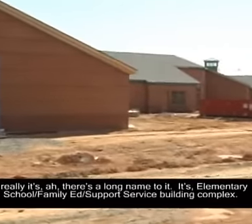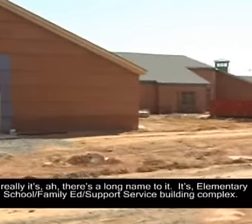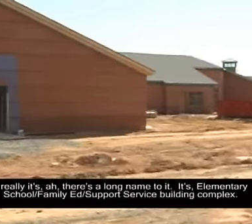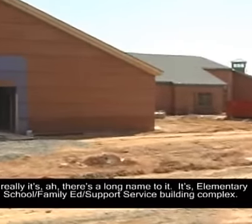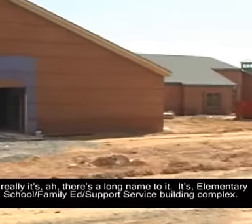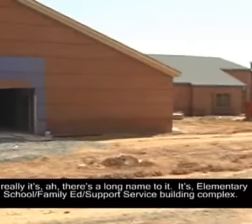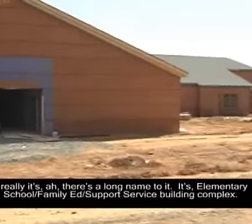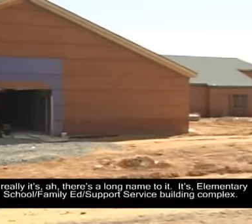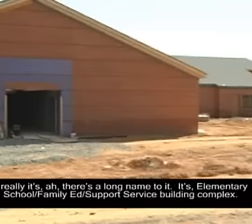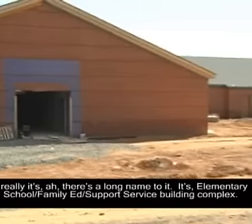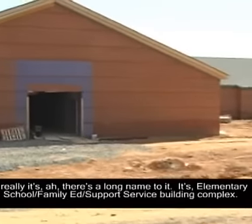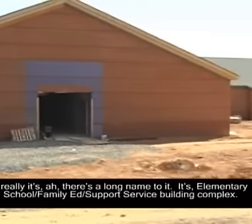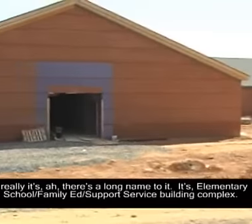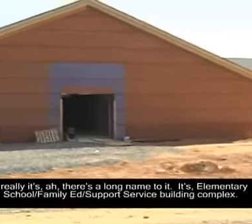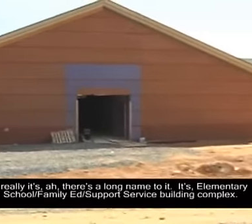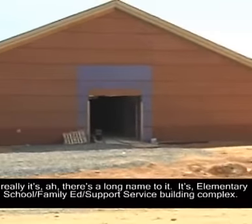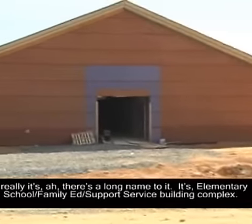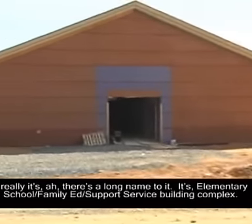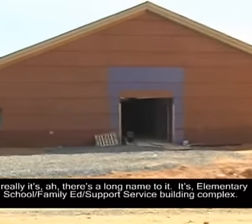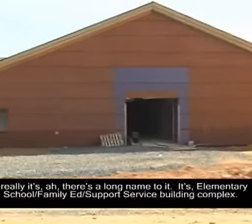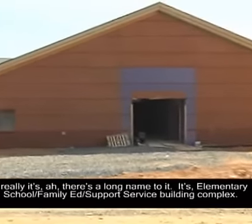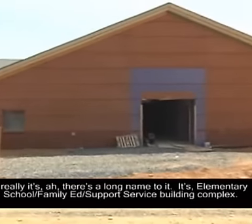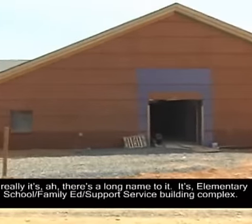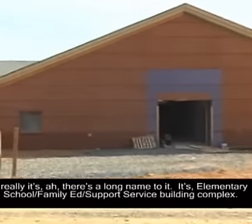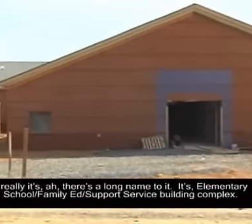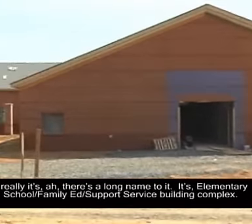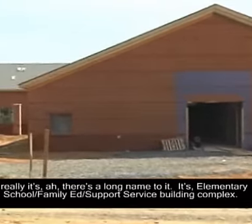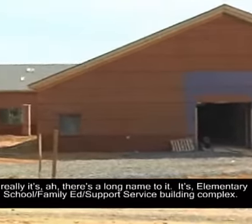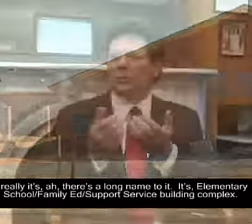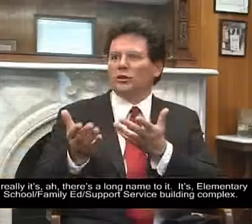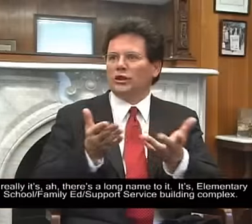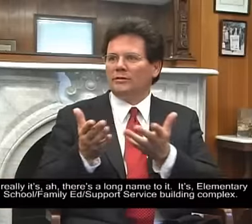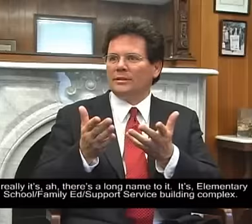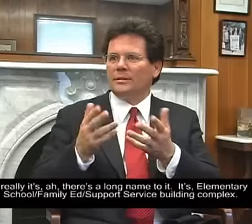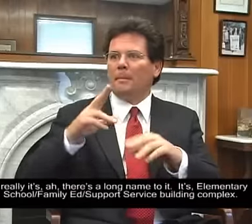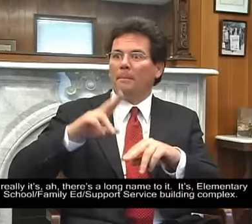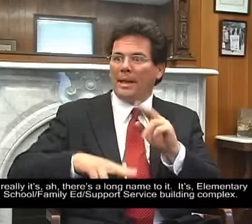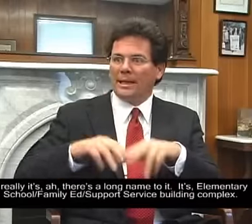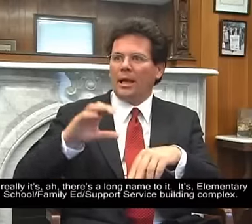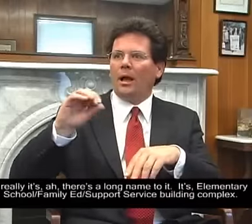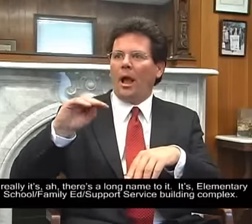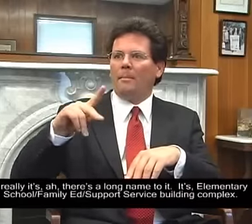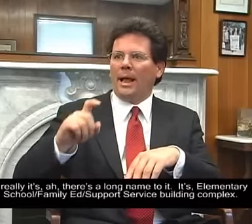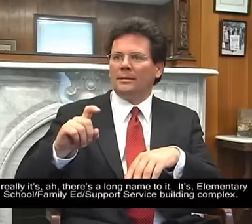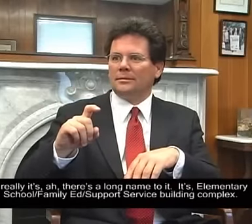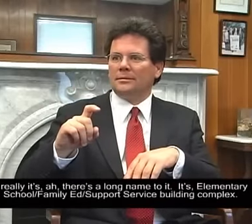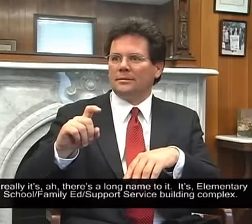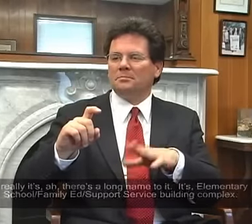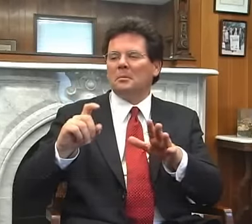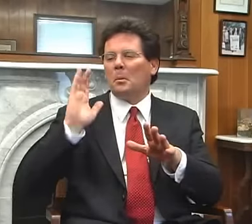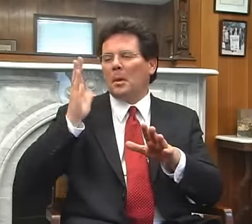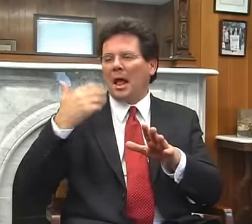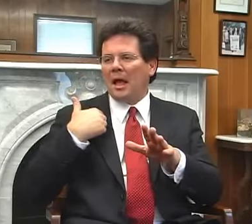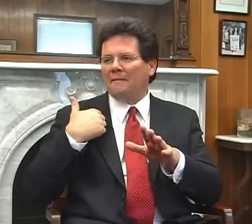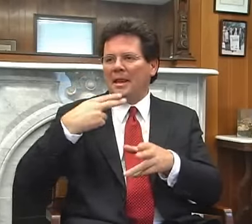name to it. It's an elementary school / family ed / support service building complex. And